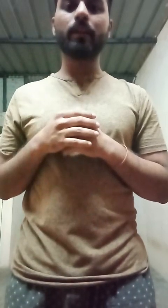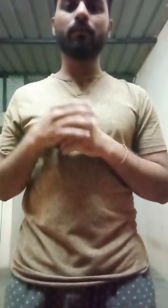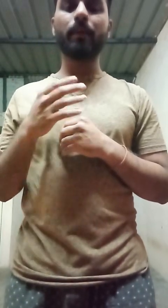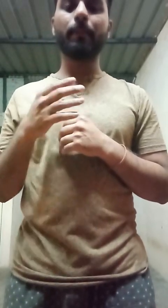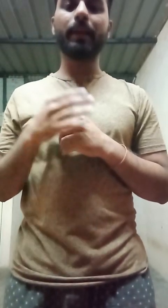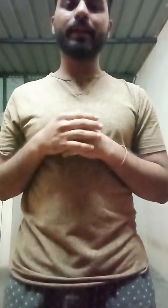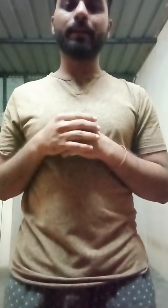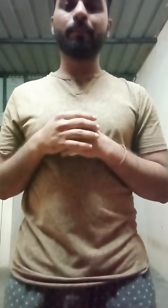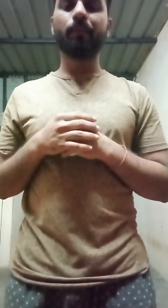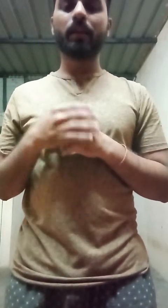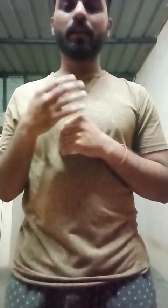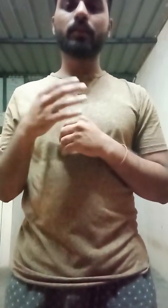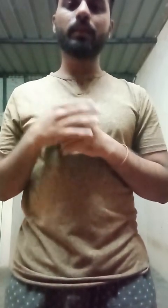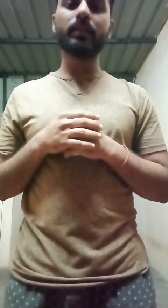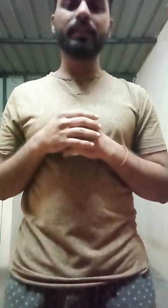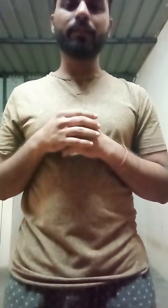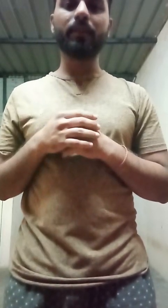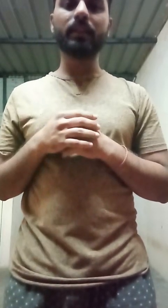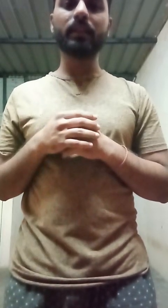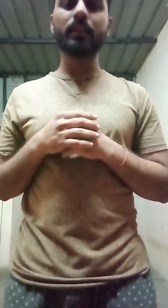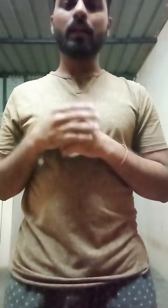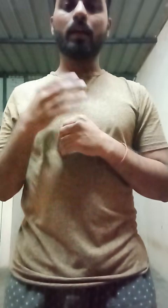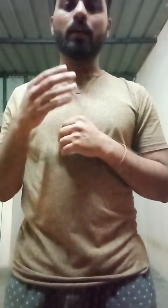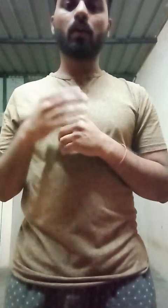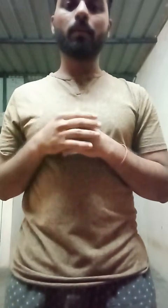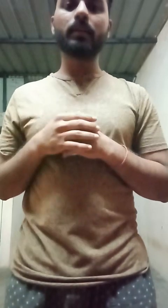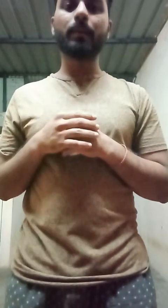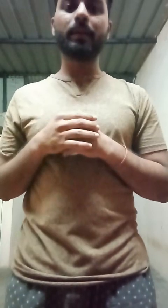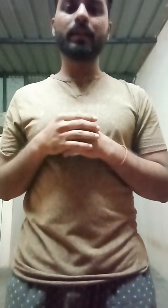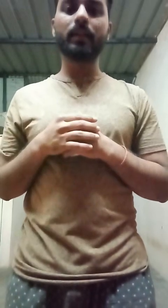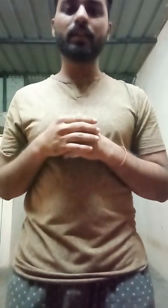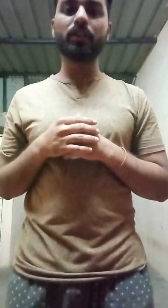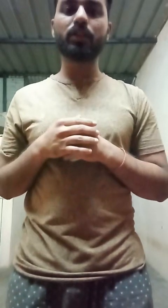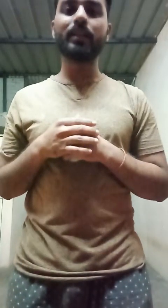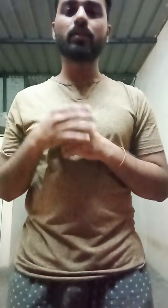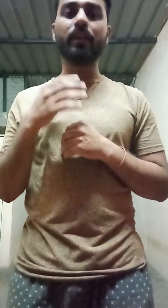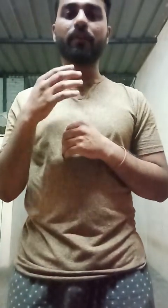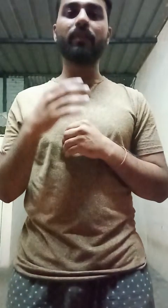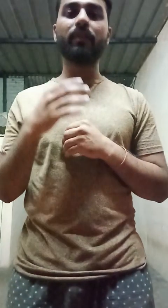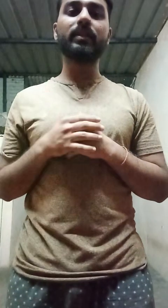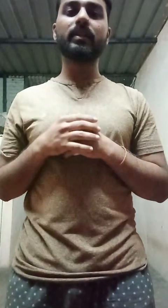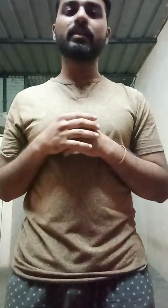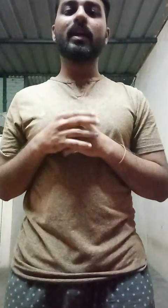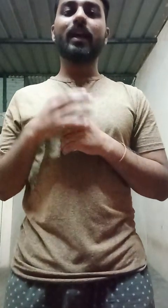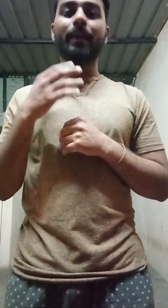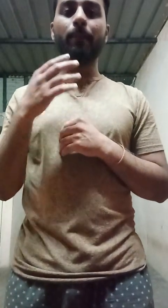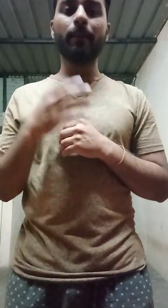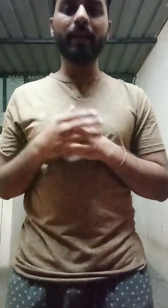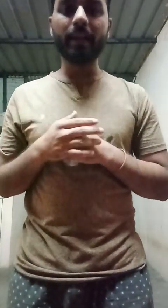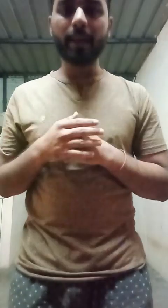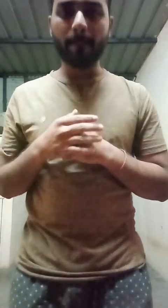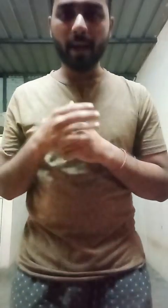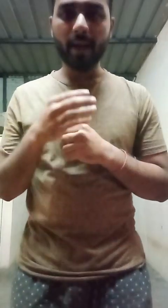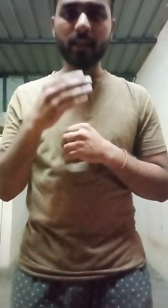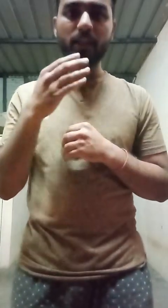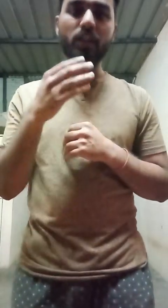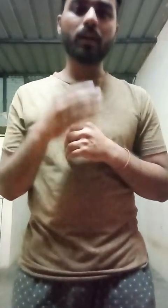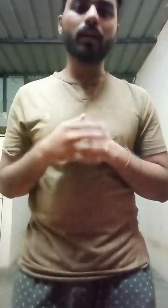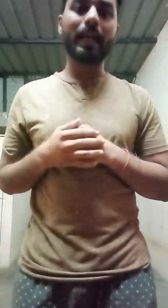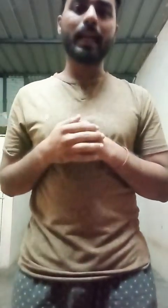extend one parent. Next one is interfaces. A comma separated list is interfaces implemented by the